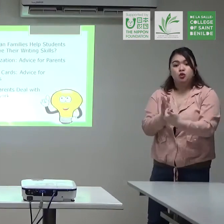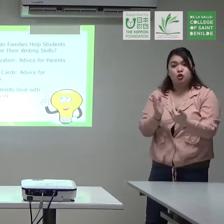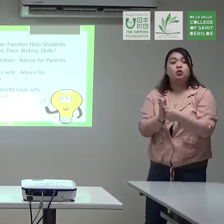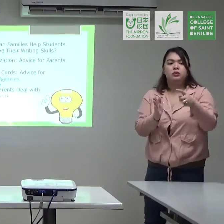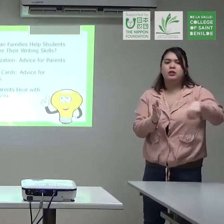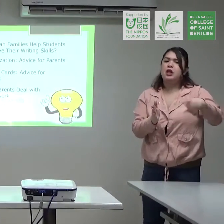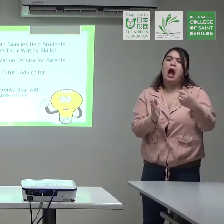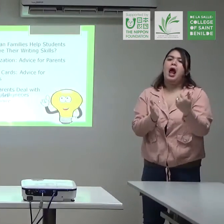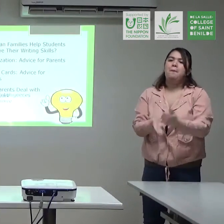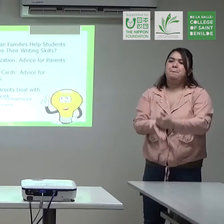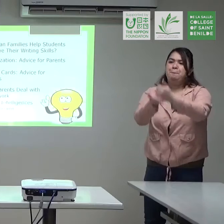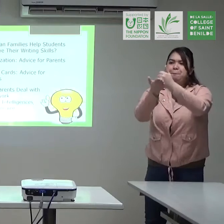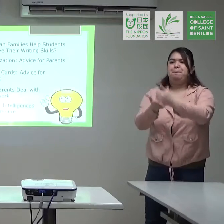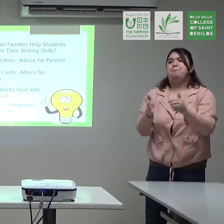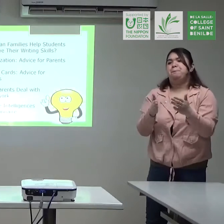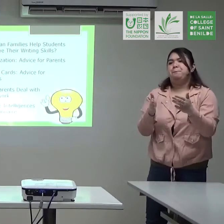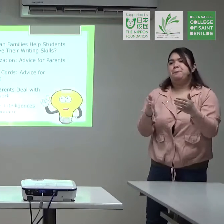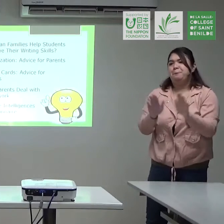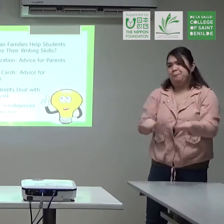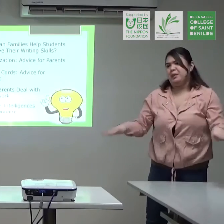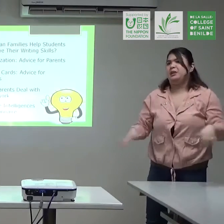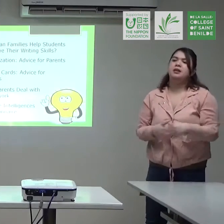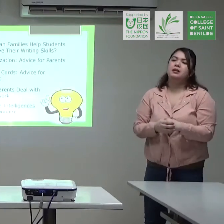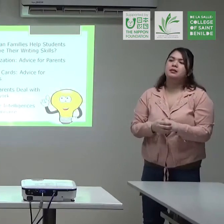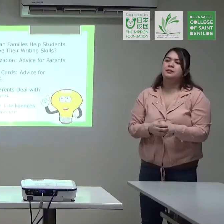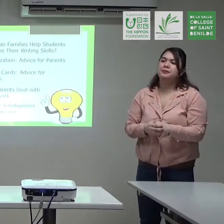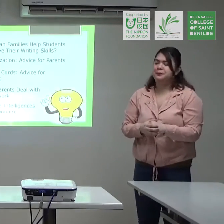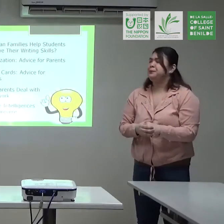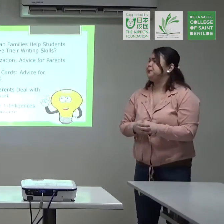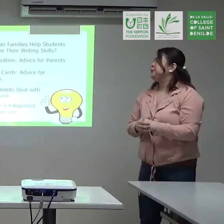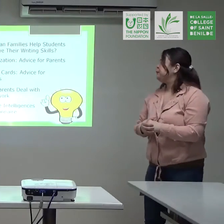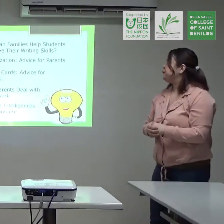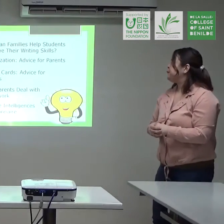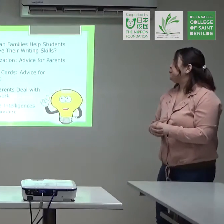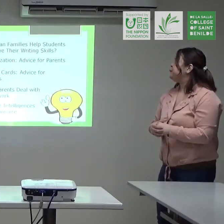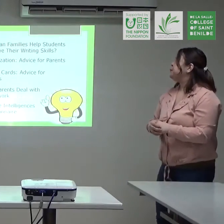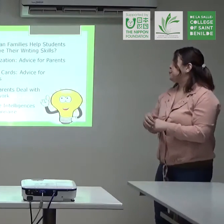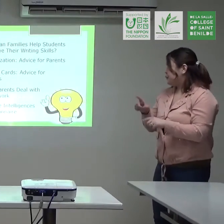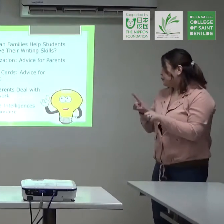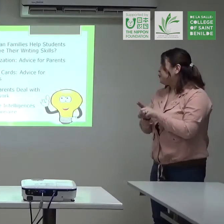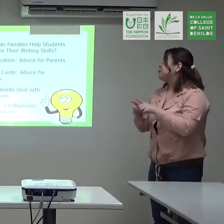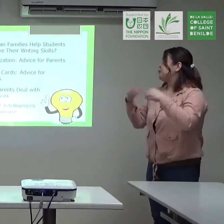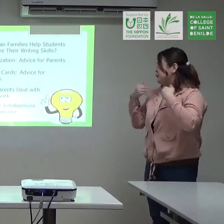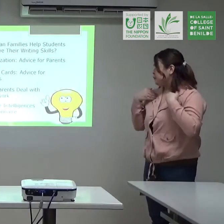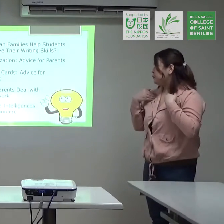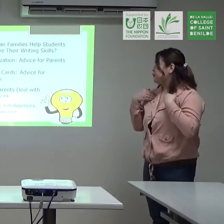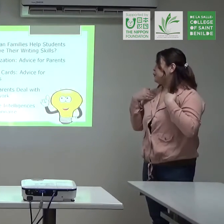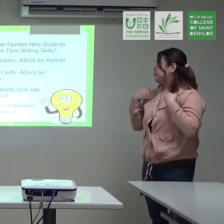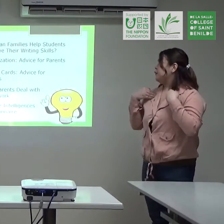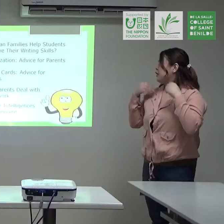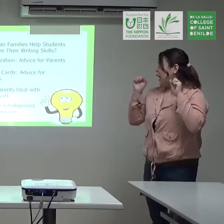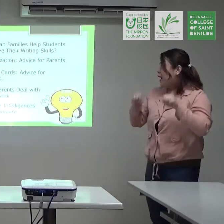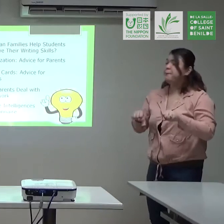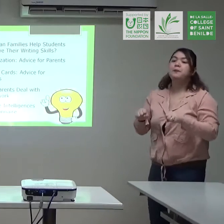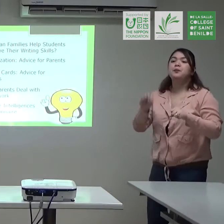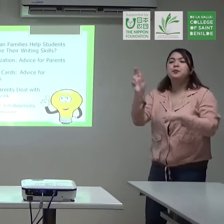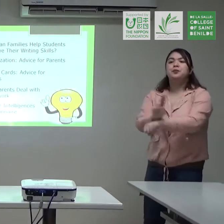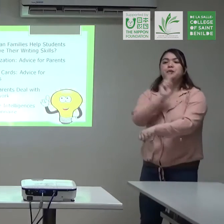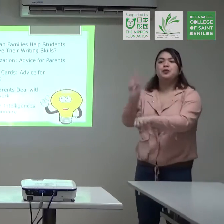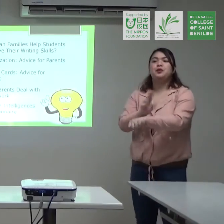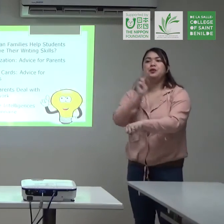helping. And that way you get them involved. Okay. Then you can have multiple intelligences